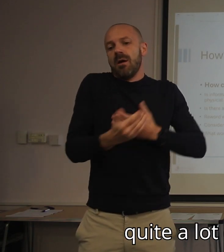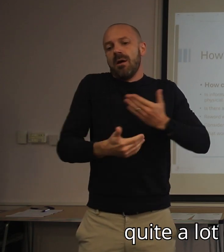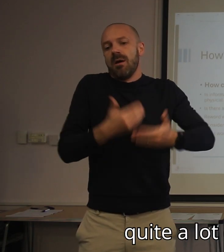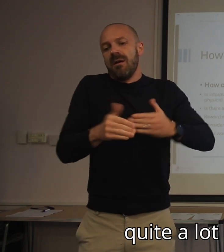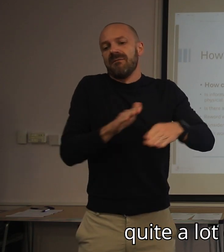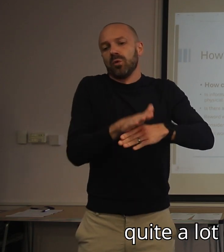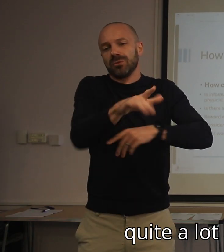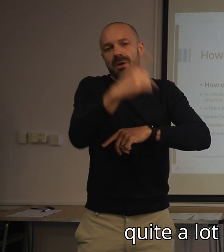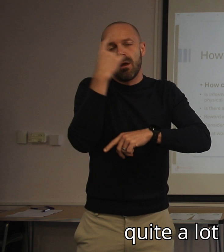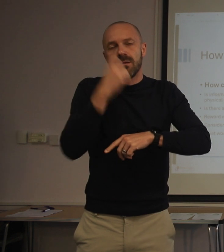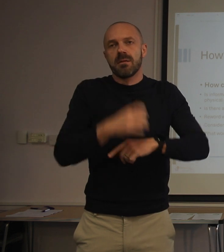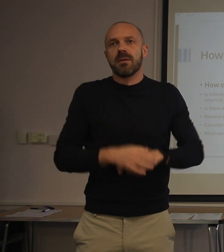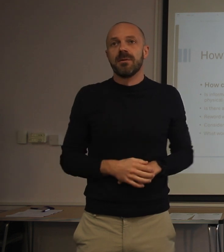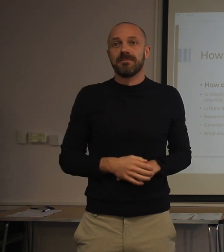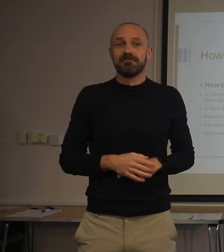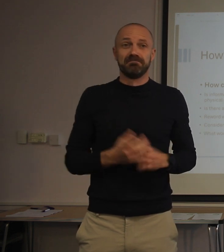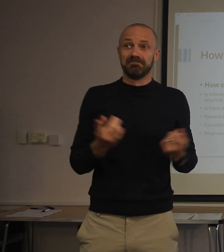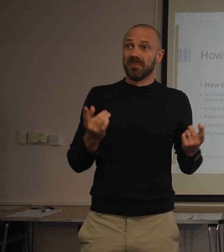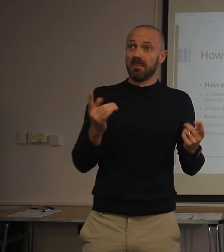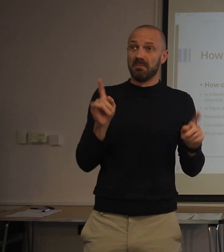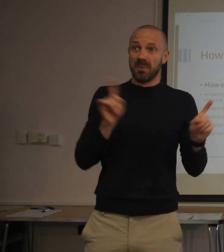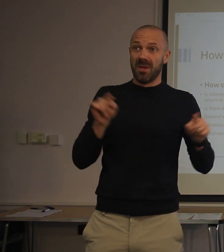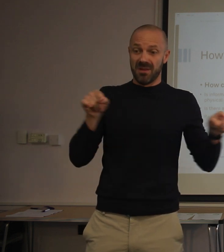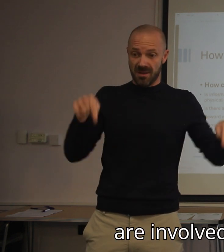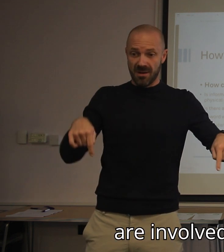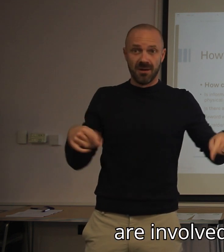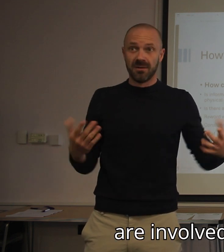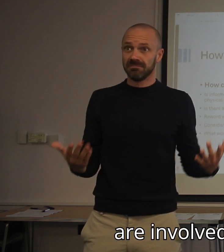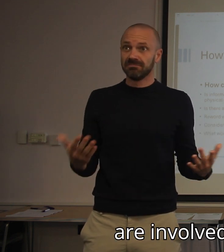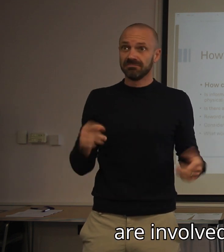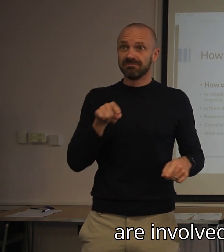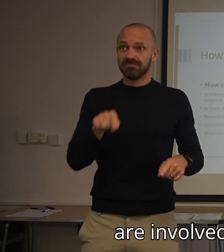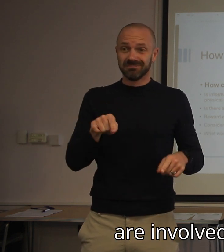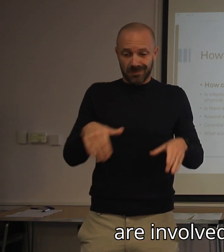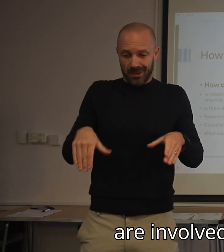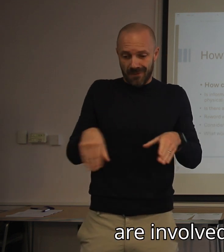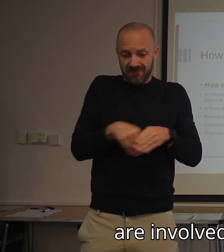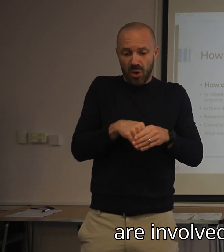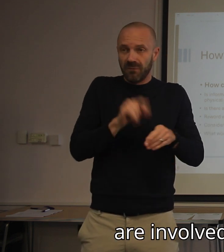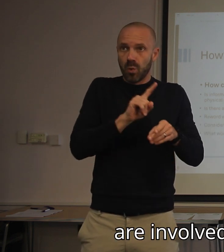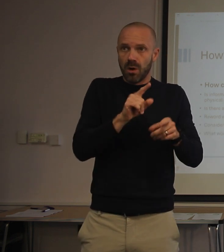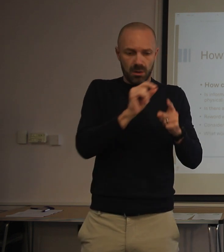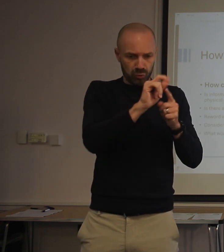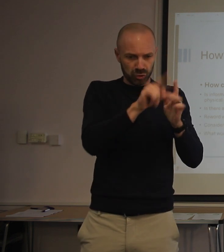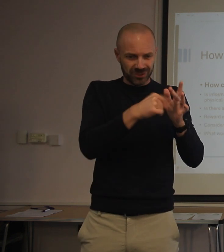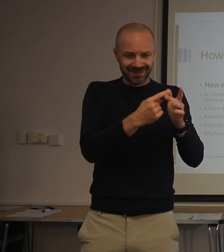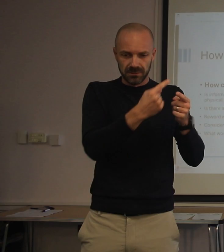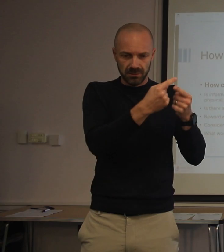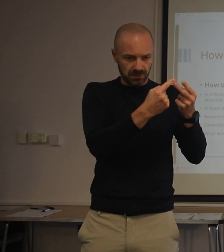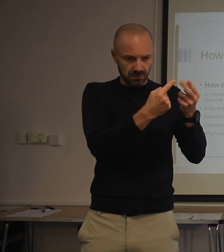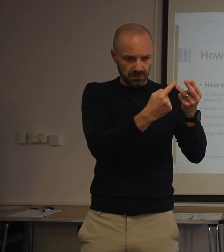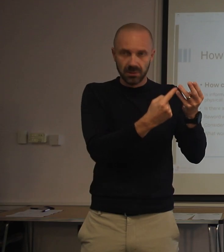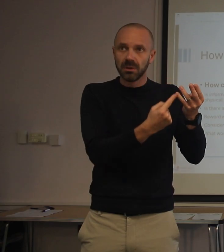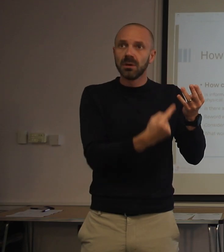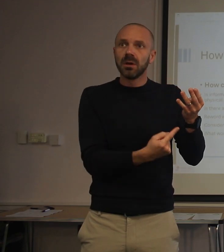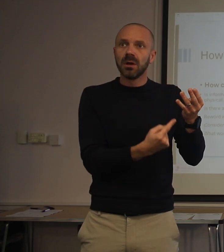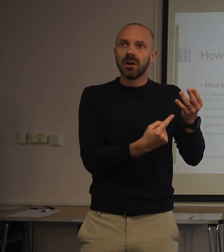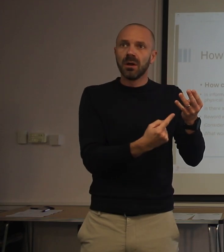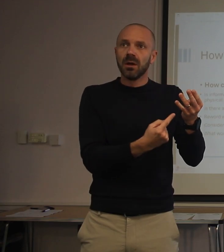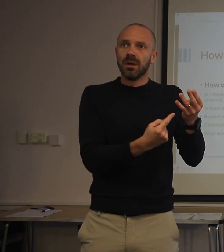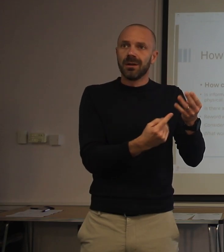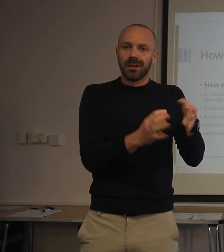people here today that have that are involved with some of the projects that